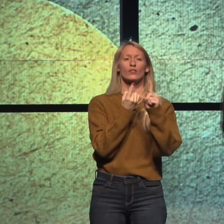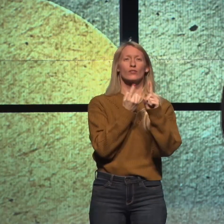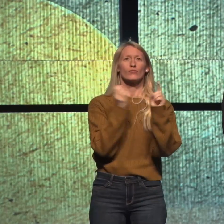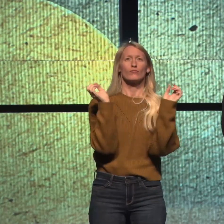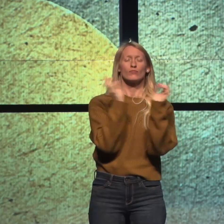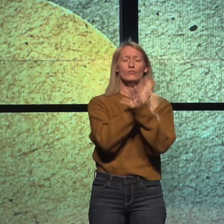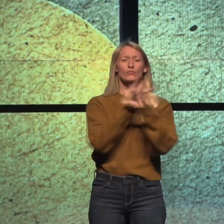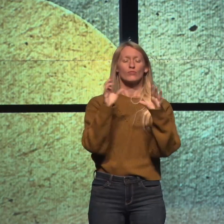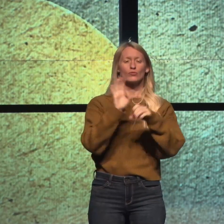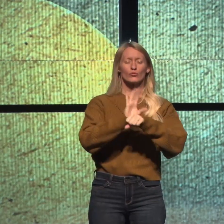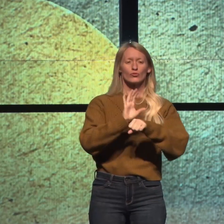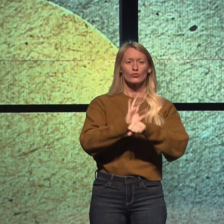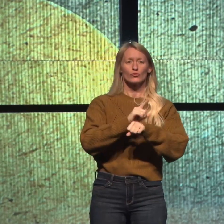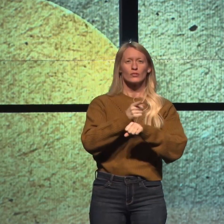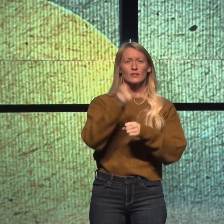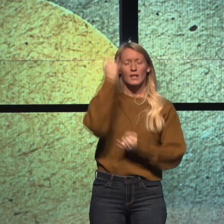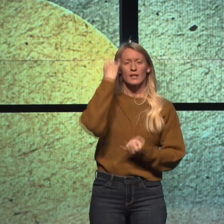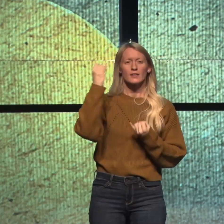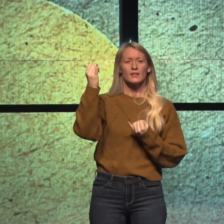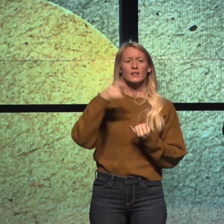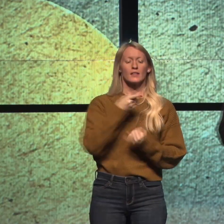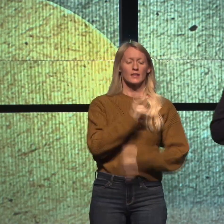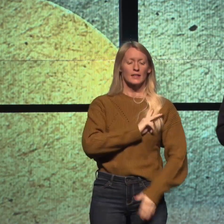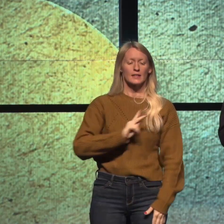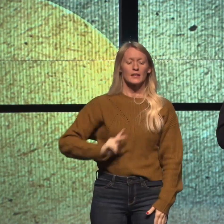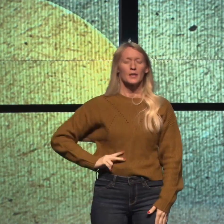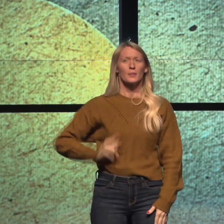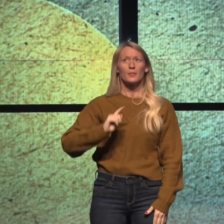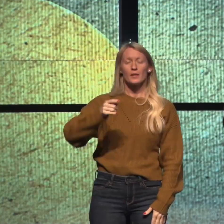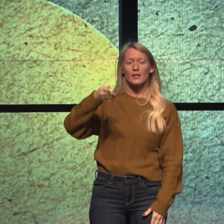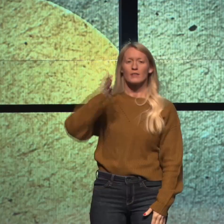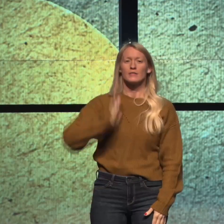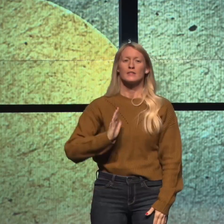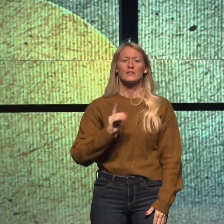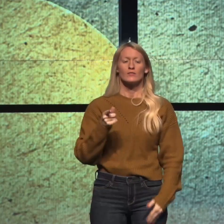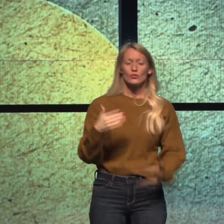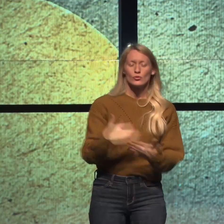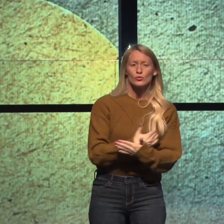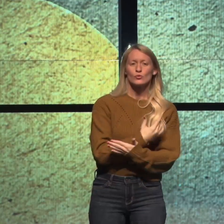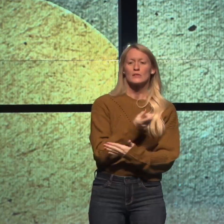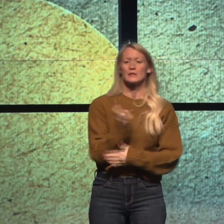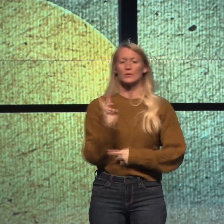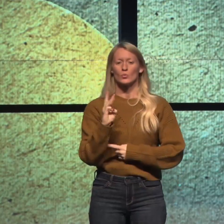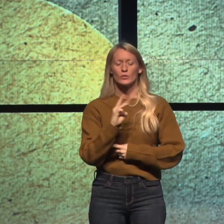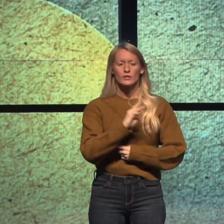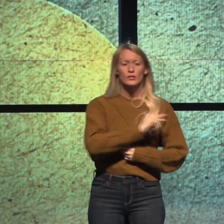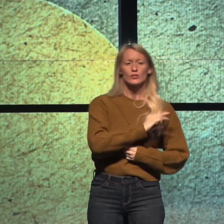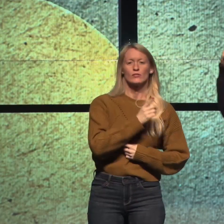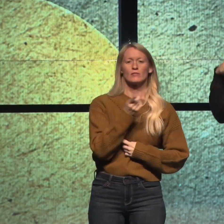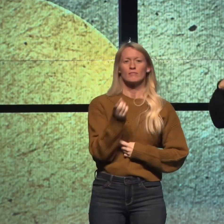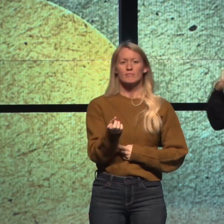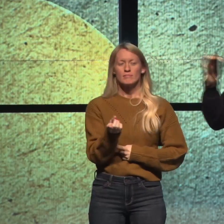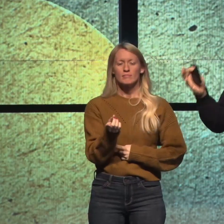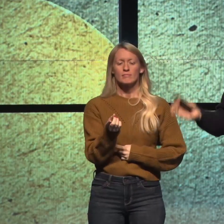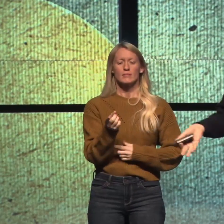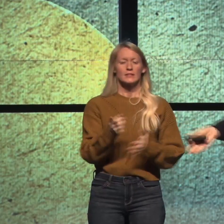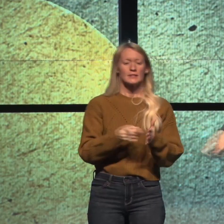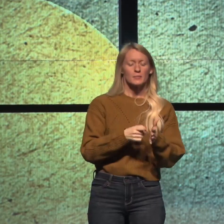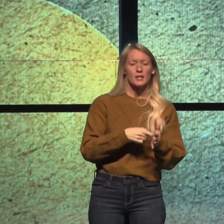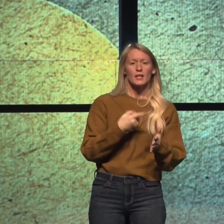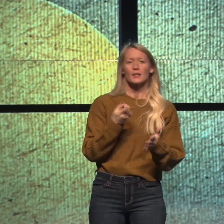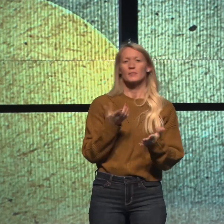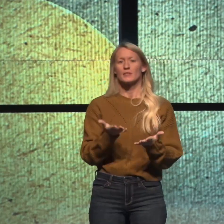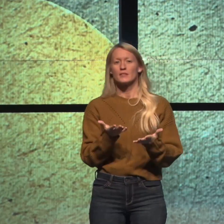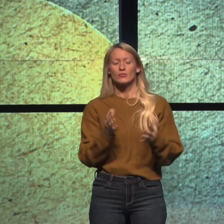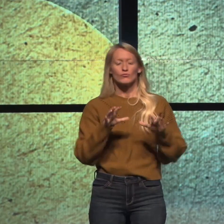kingdom of God, if you're new to church language, it's kind of weird. First of all, kingdom is kind of patriarchal, and sometimes you might hear people say the reign of